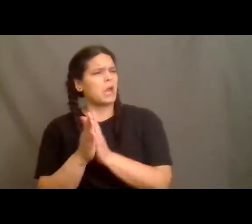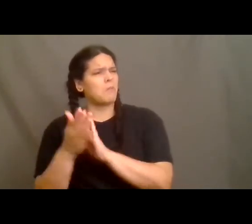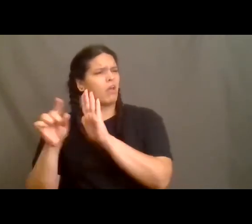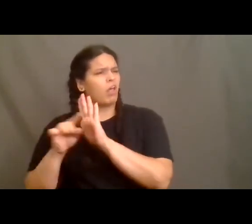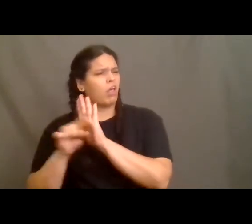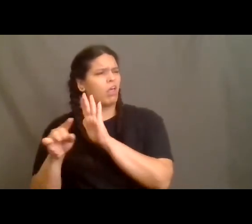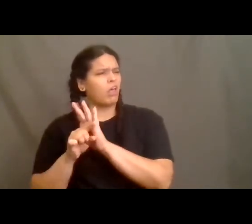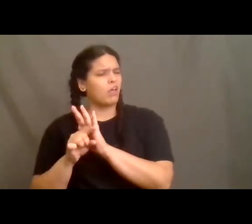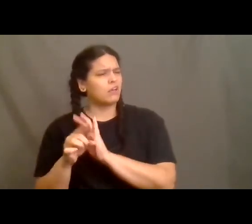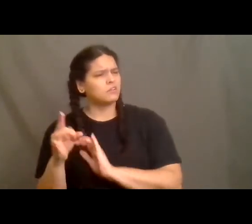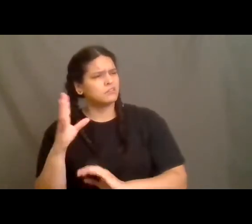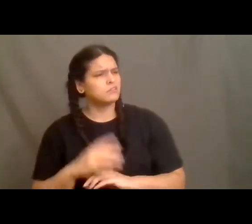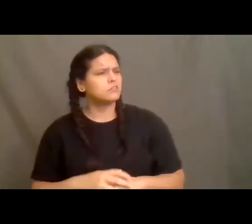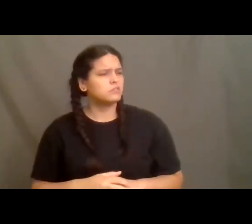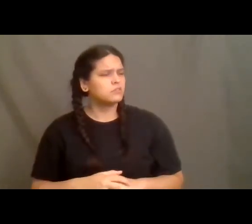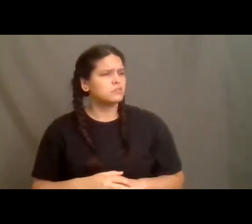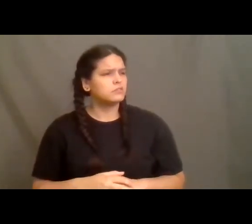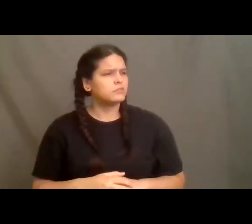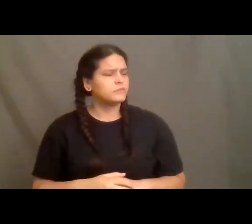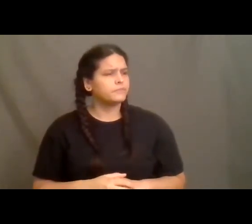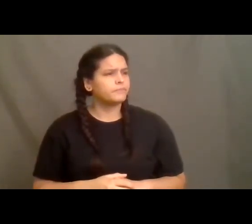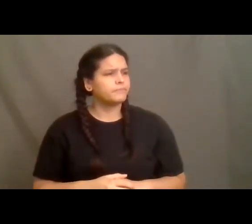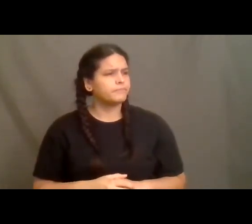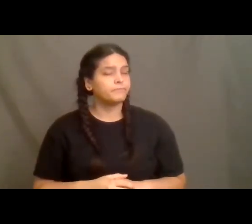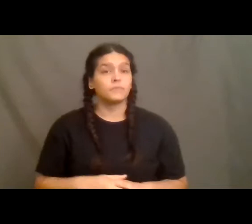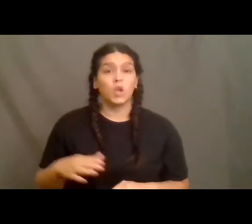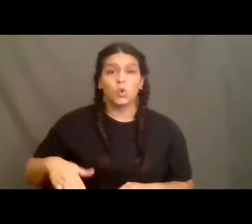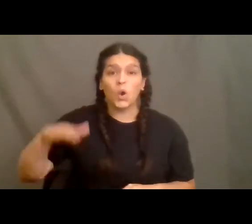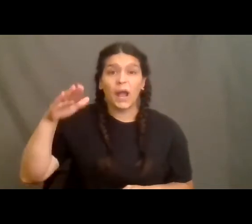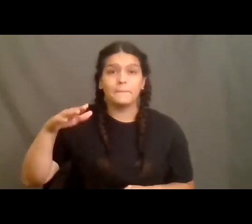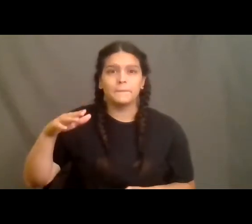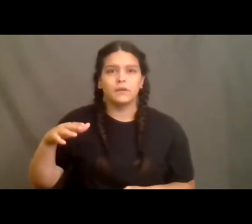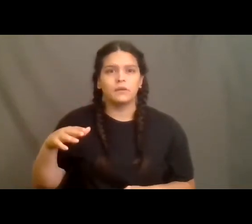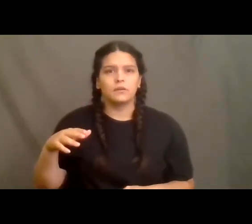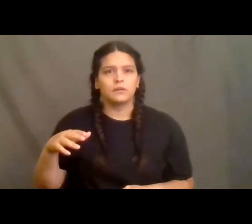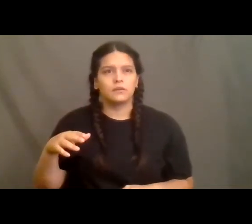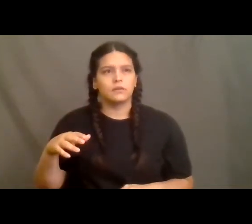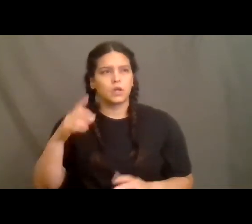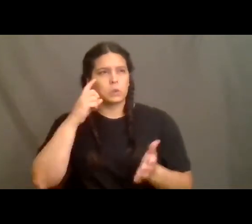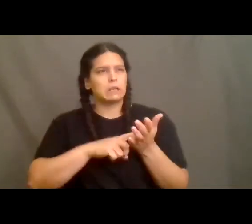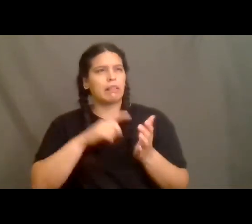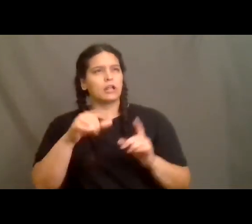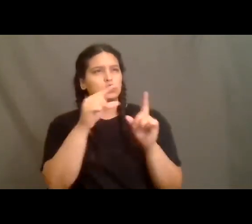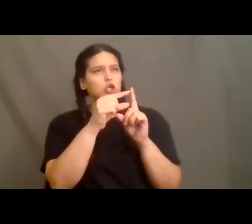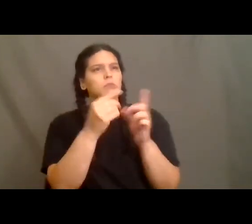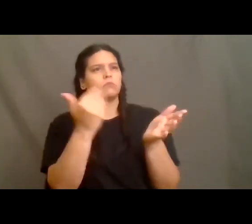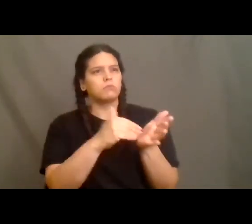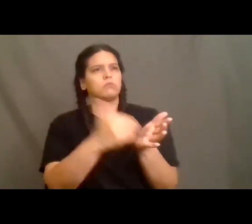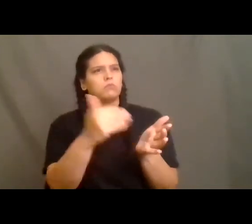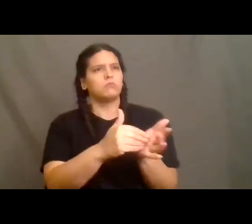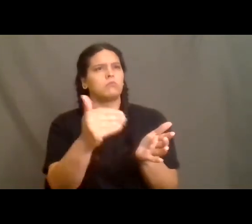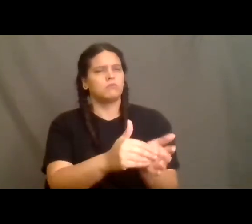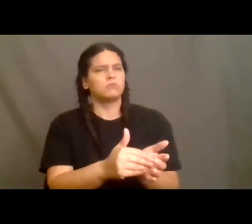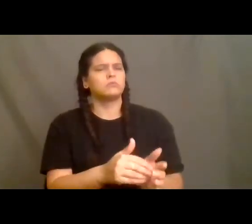become very cis and derogatory. And growing up, when you're hearing this term, you know, is you know,